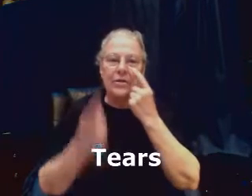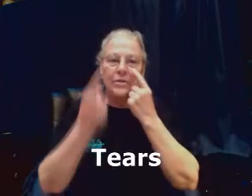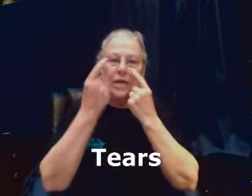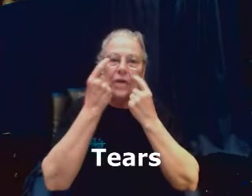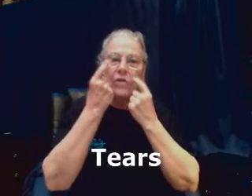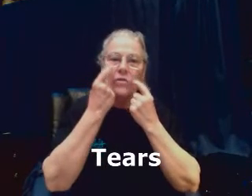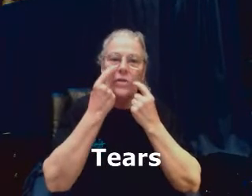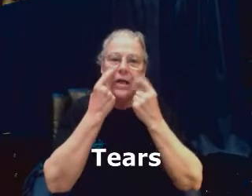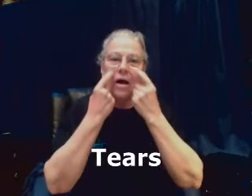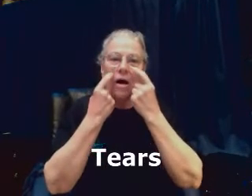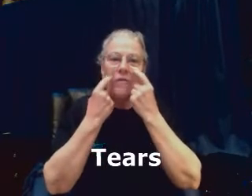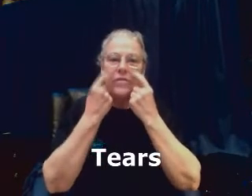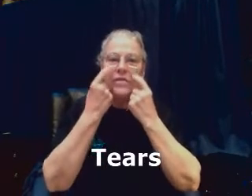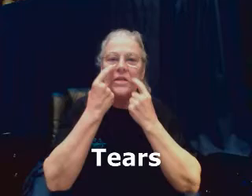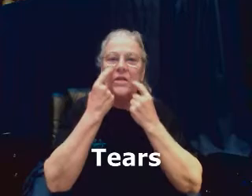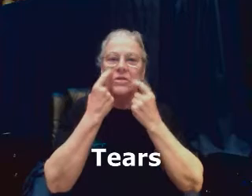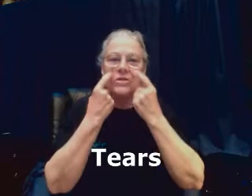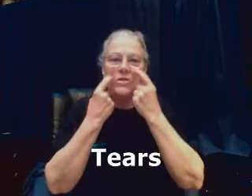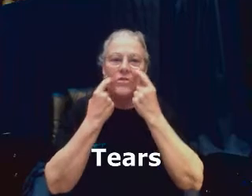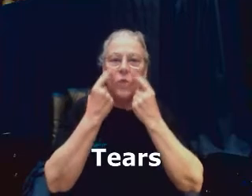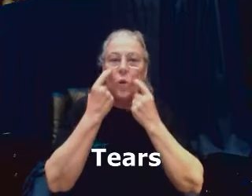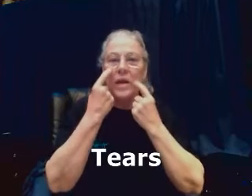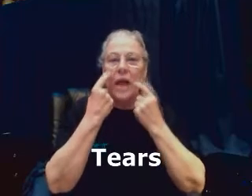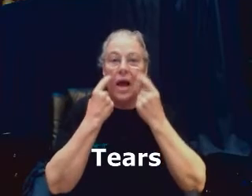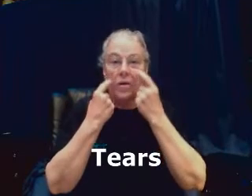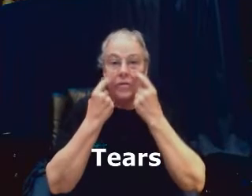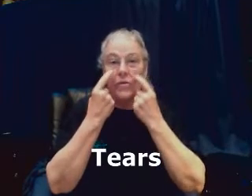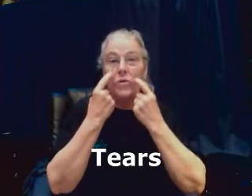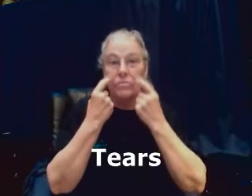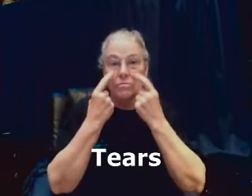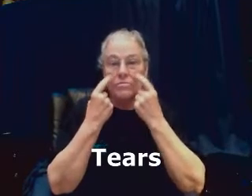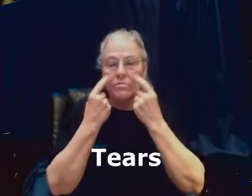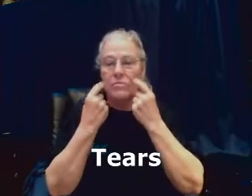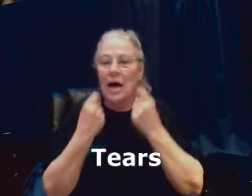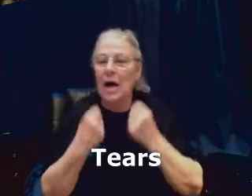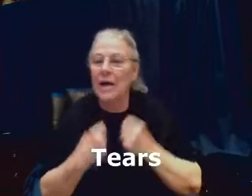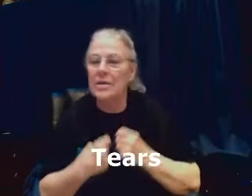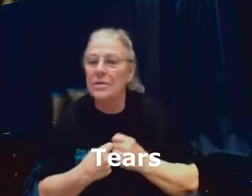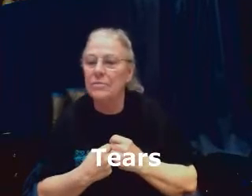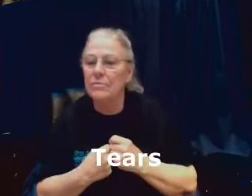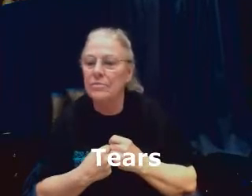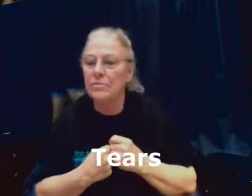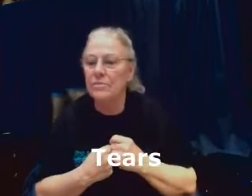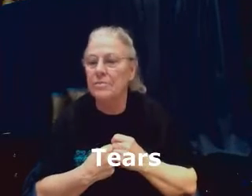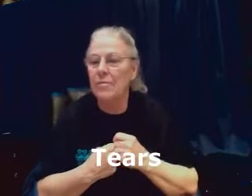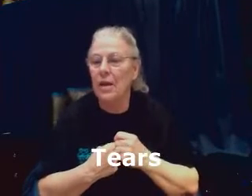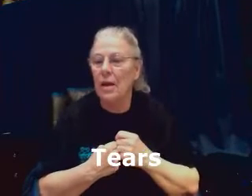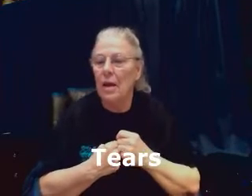Tears, and you think of the tears that are flowing out of your eyes.